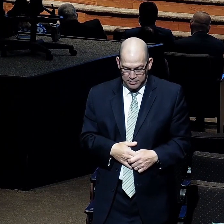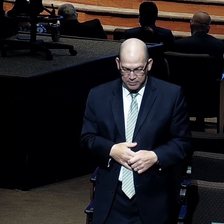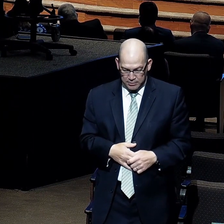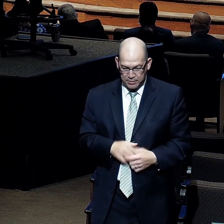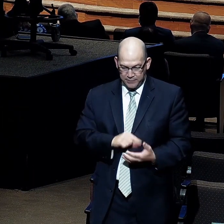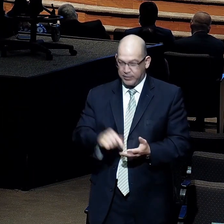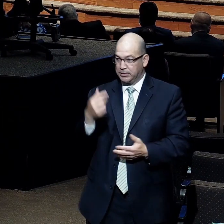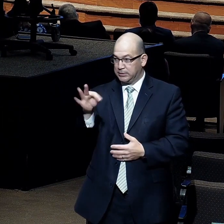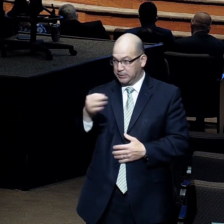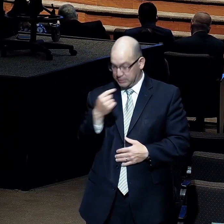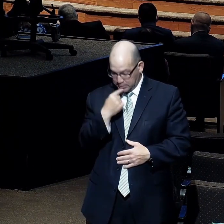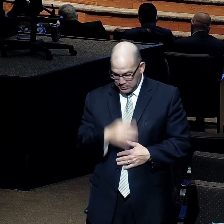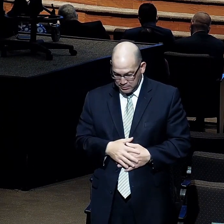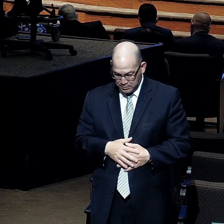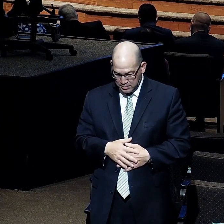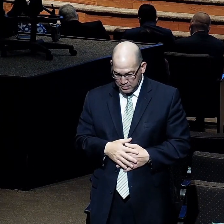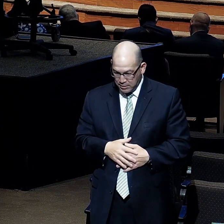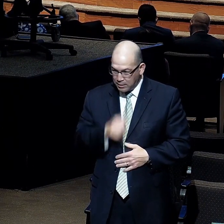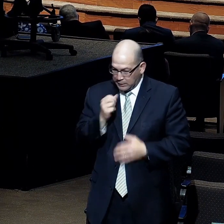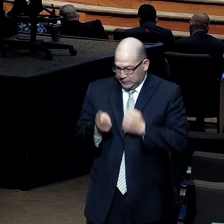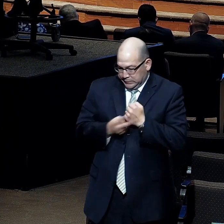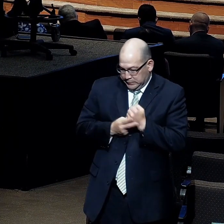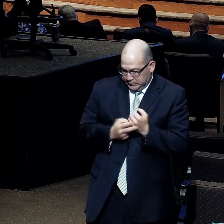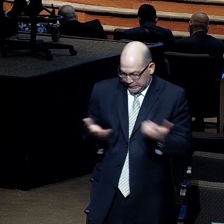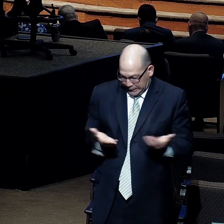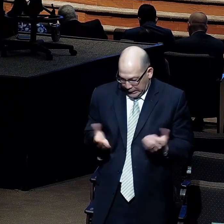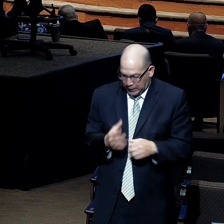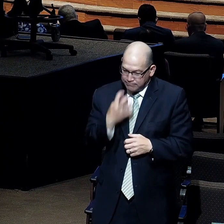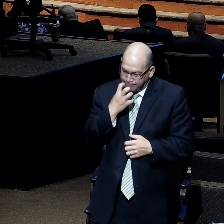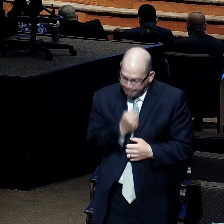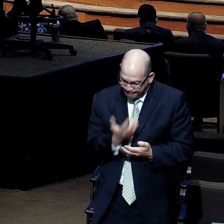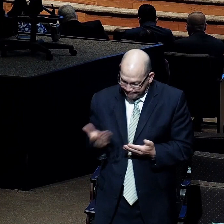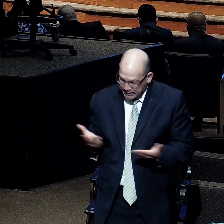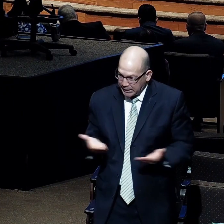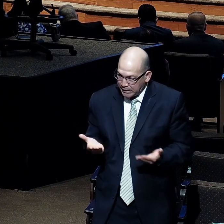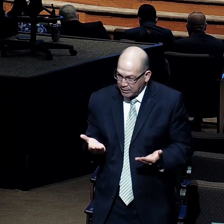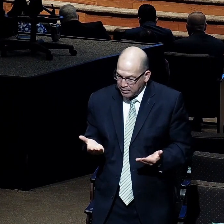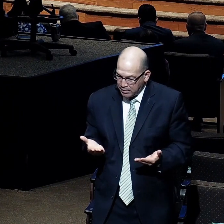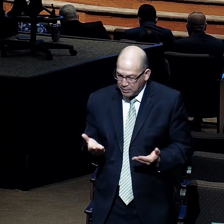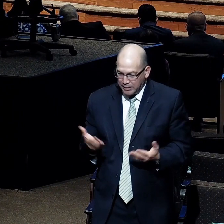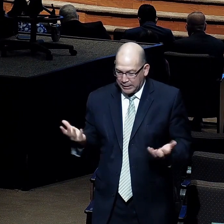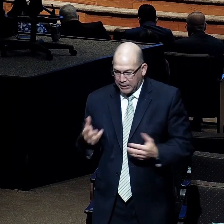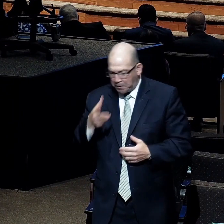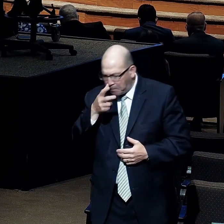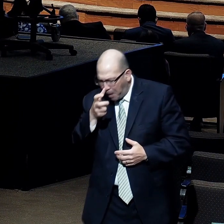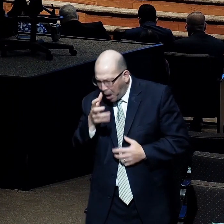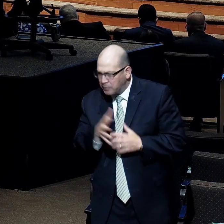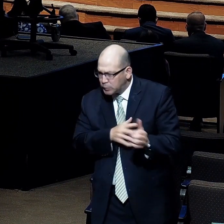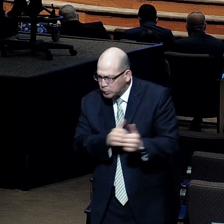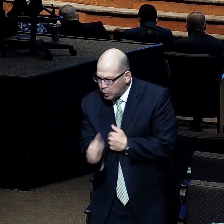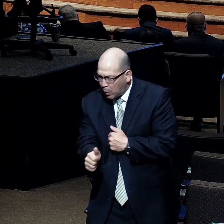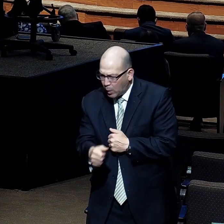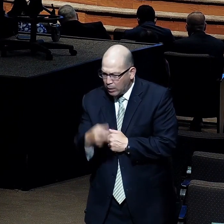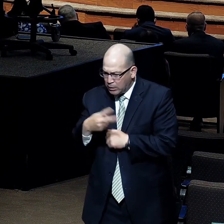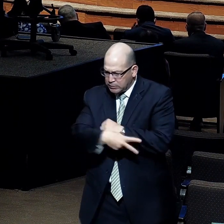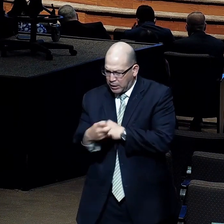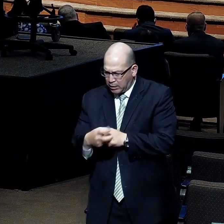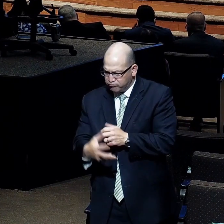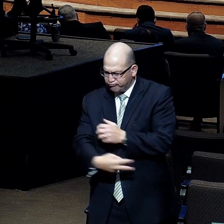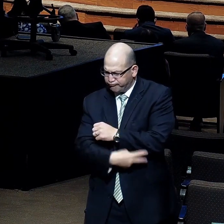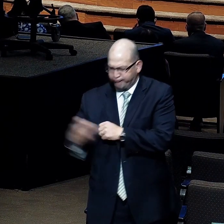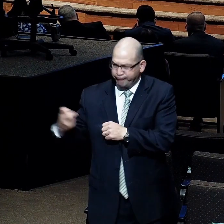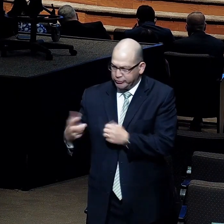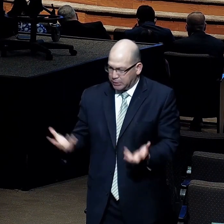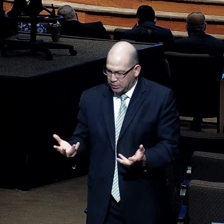says, "Lay not up for yourselves treasures upon earth, where moth and rust doth corrupt, and where thieves break through and steal. But lay